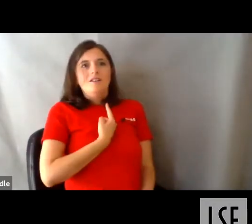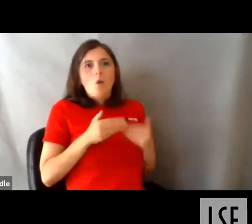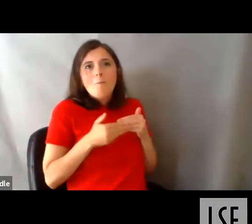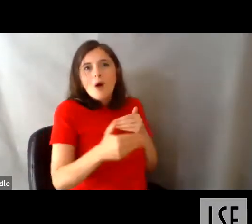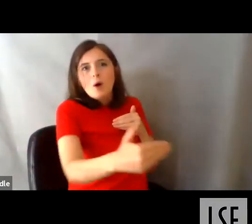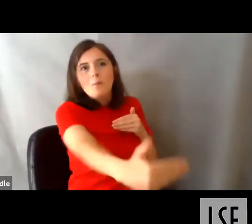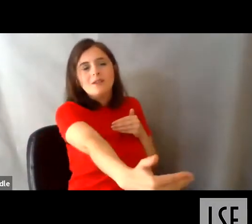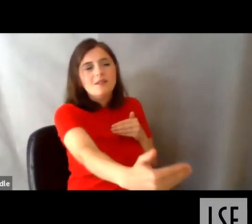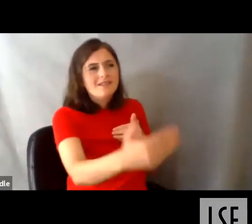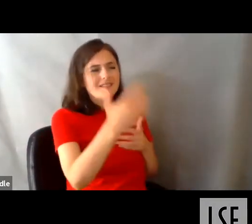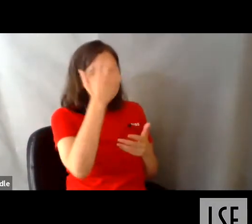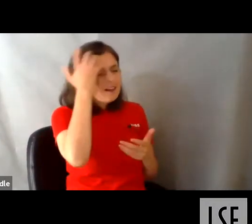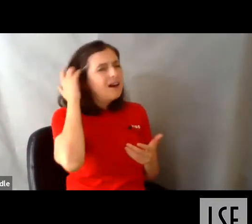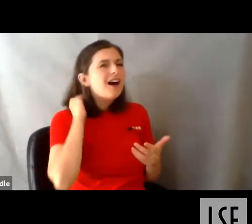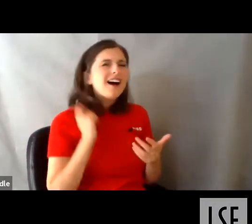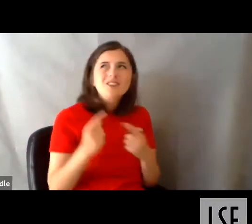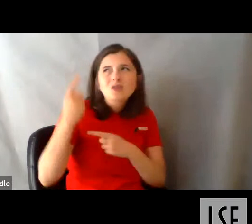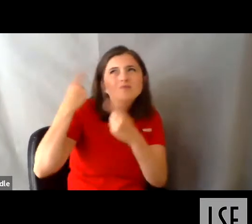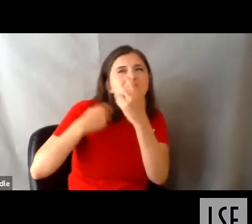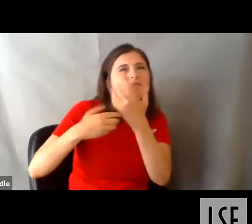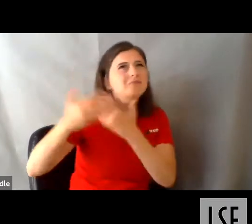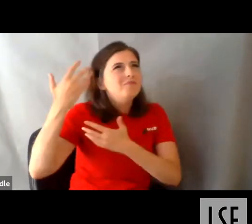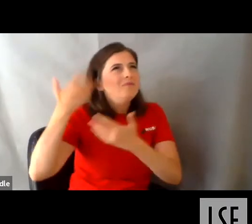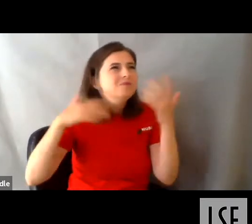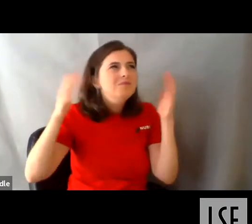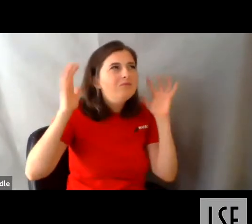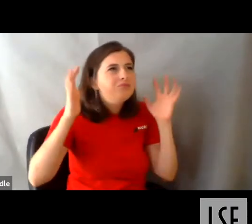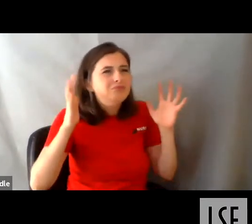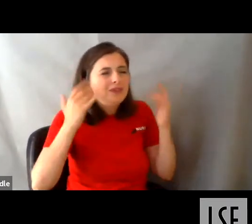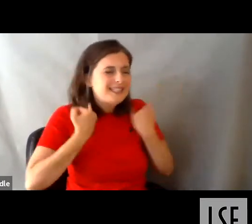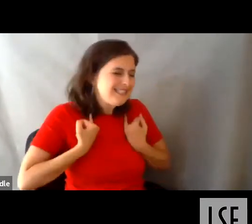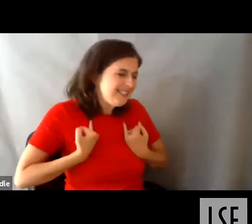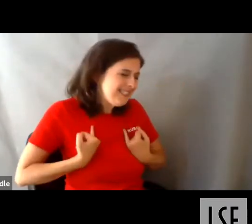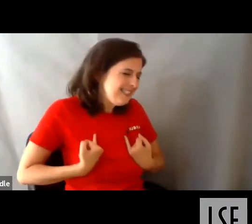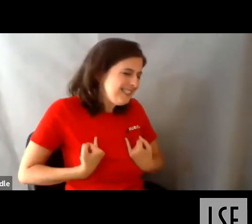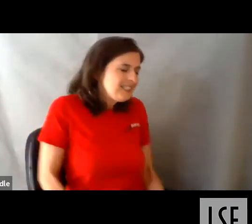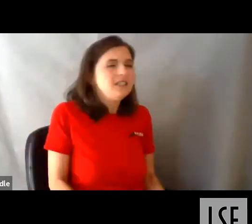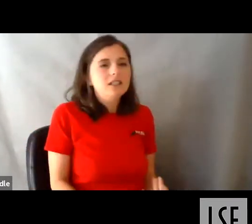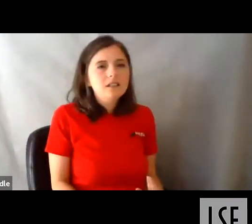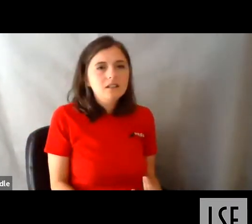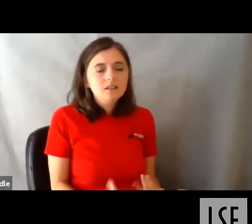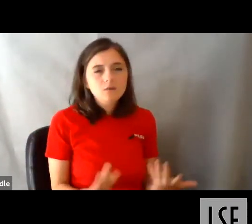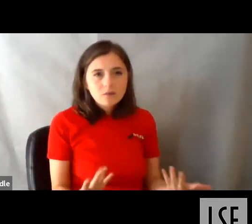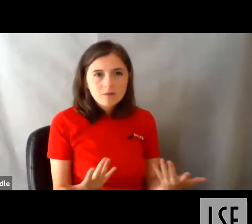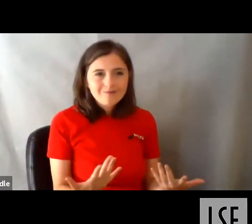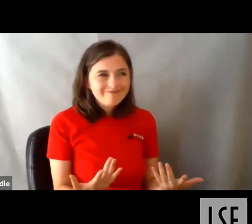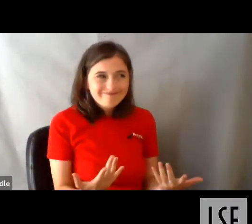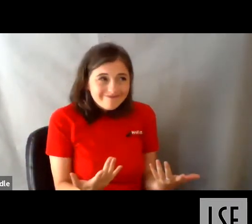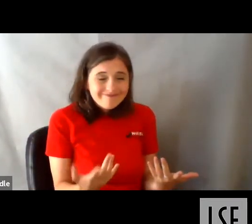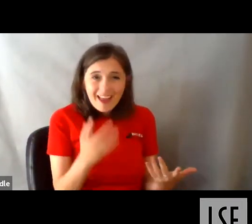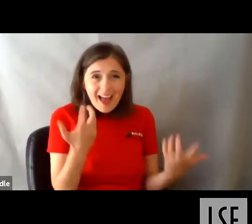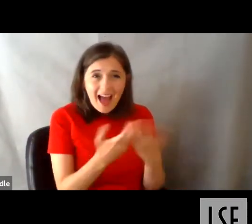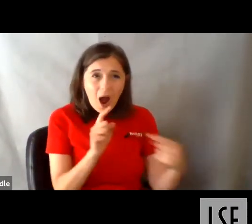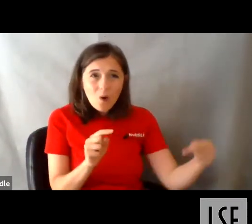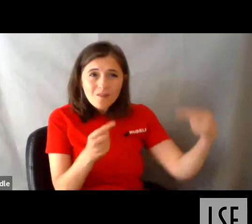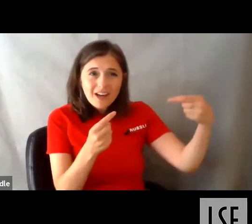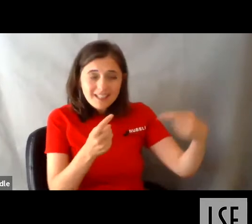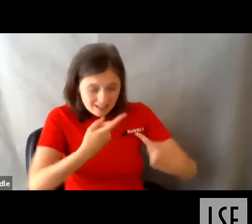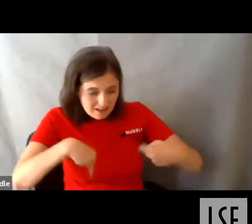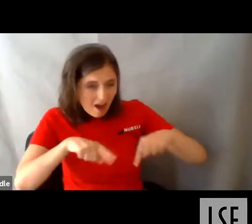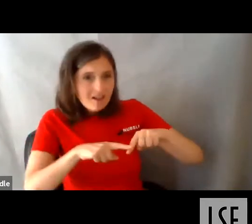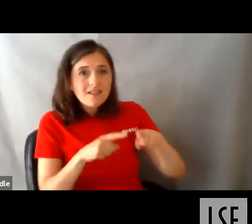Shadows of the past, sick to my spleen. It's no use because it's us and them. Has anyone ever